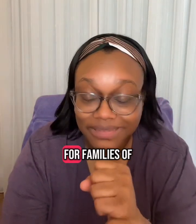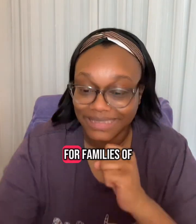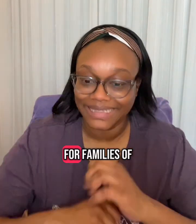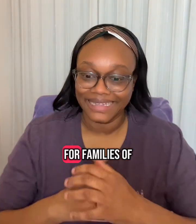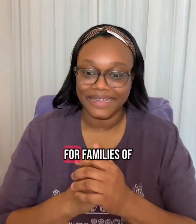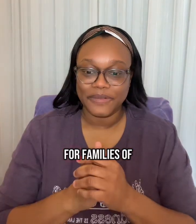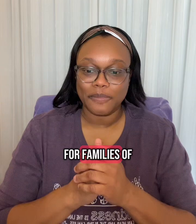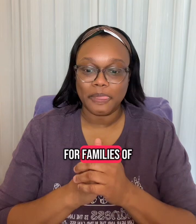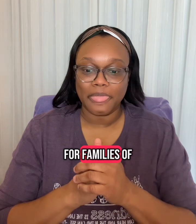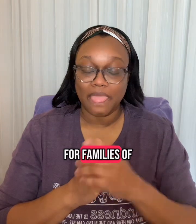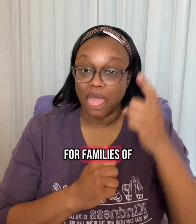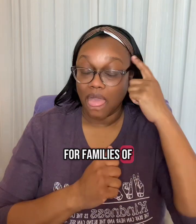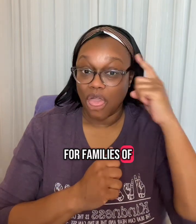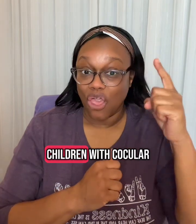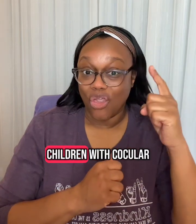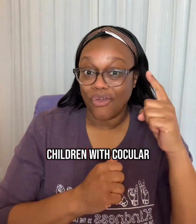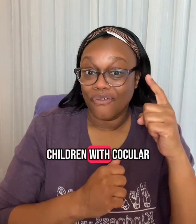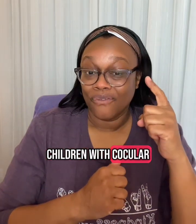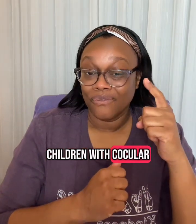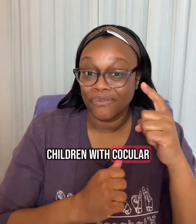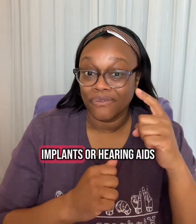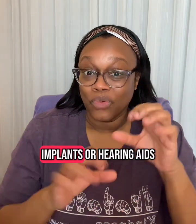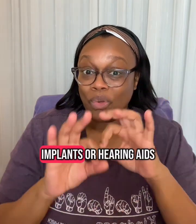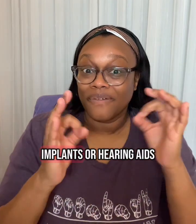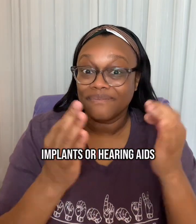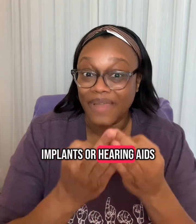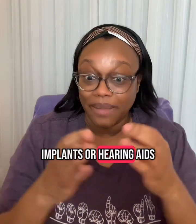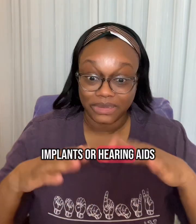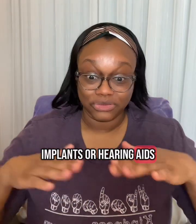For families of children with cochlear implants or hearing aids,